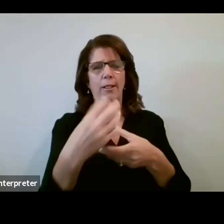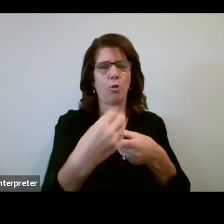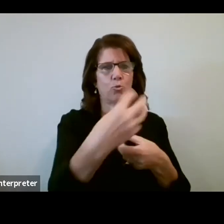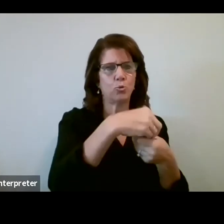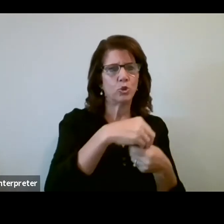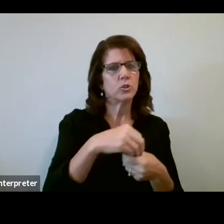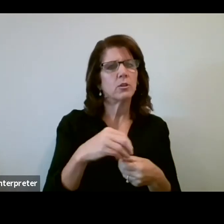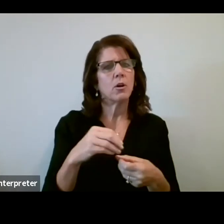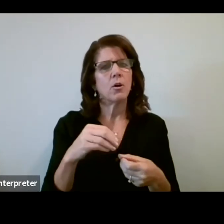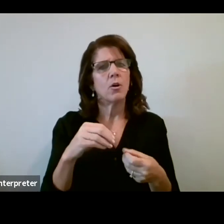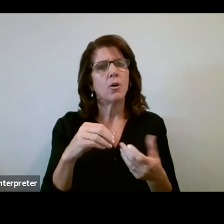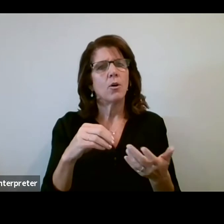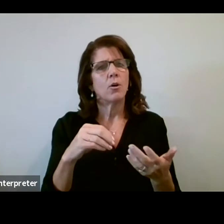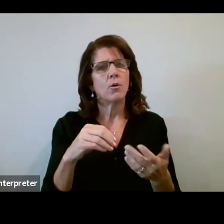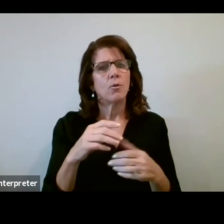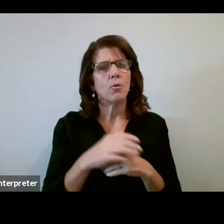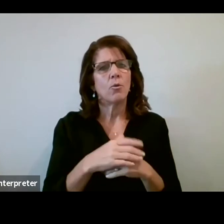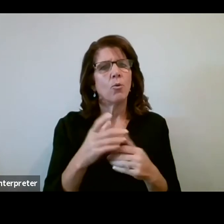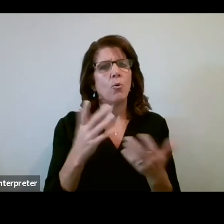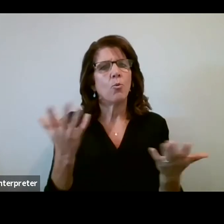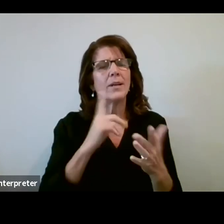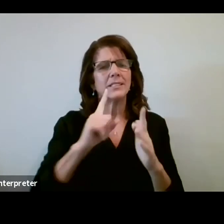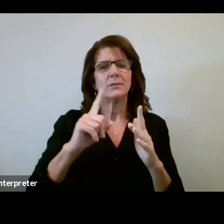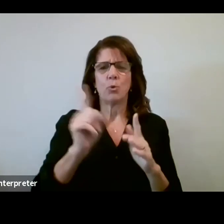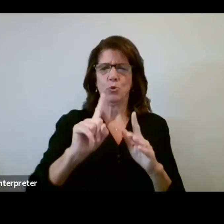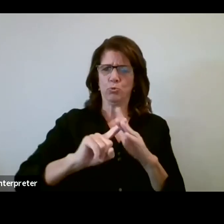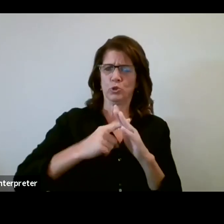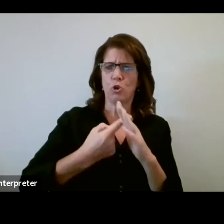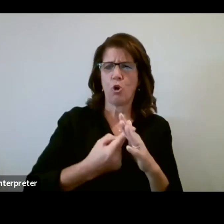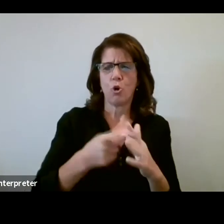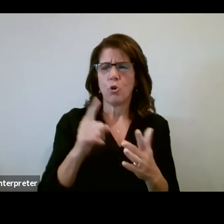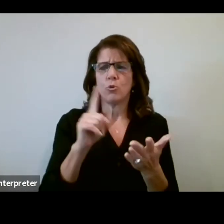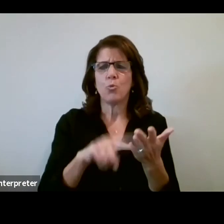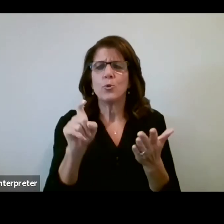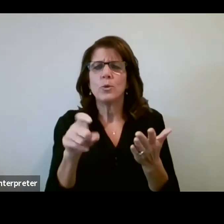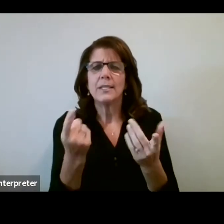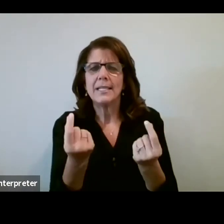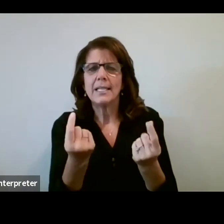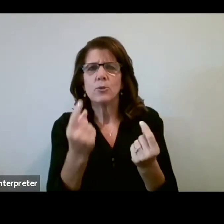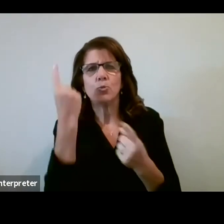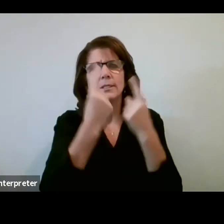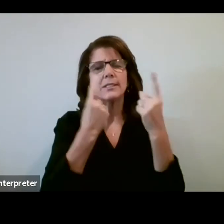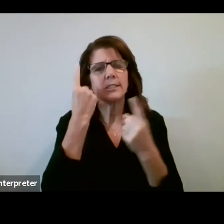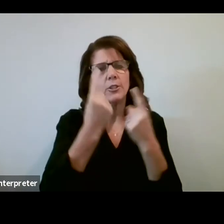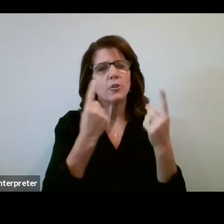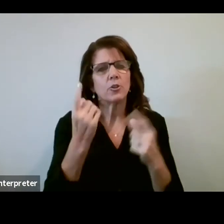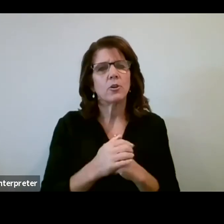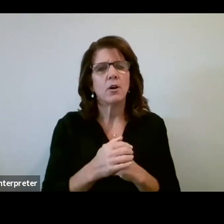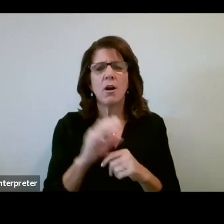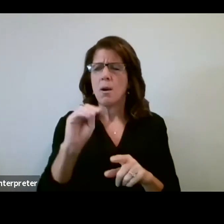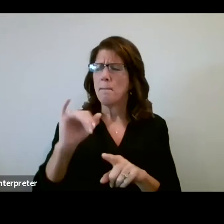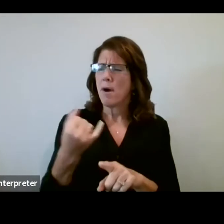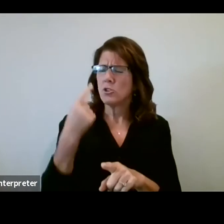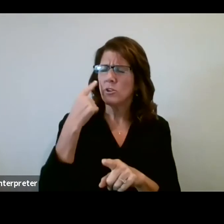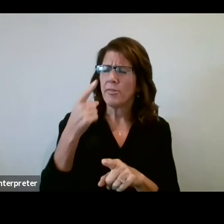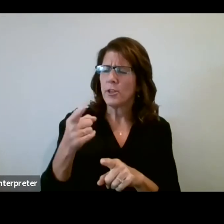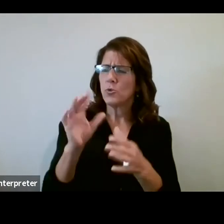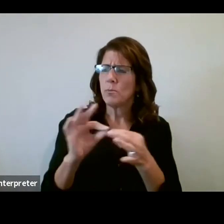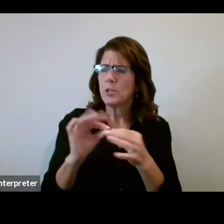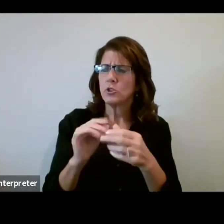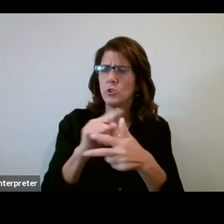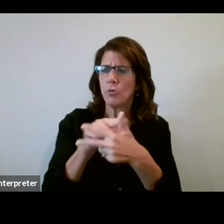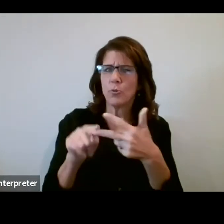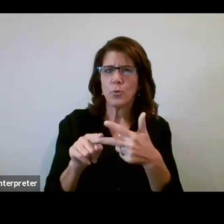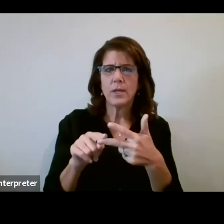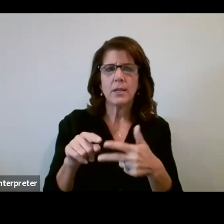that what's the starting point? What are the things that you need to take into consideration? Majd, I think you mentioned sort of three just